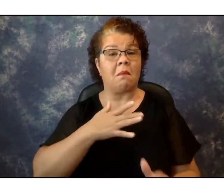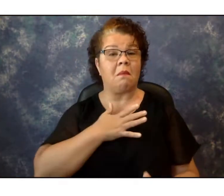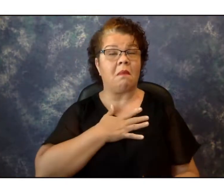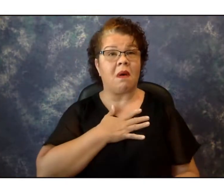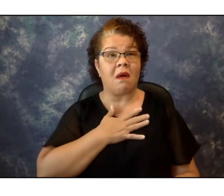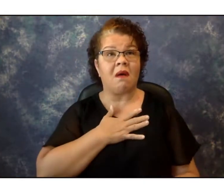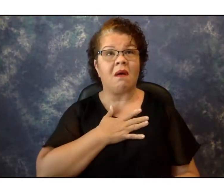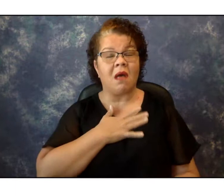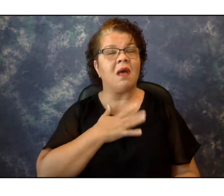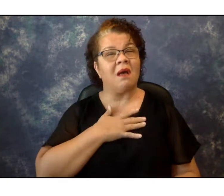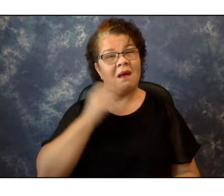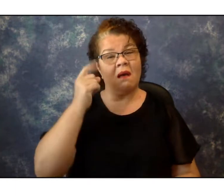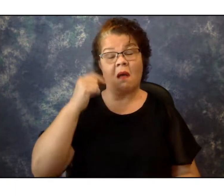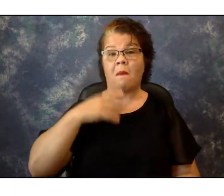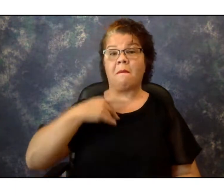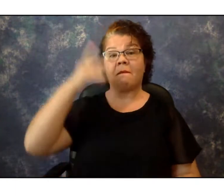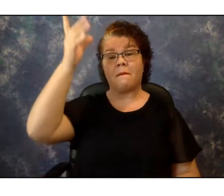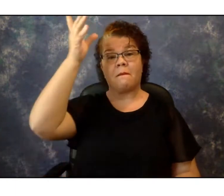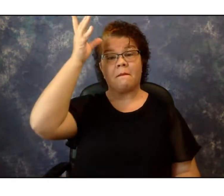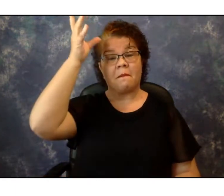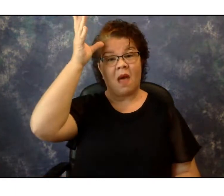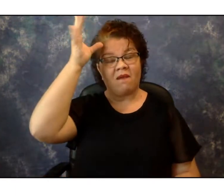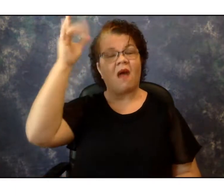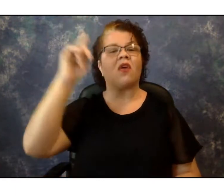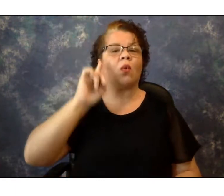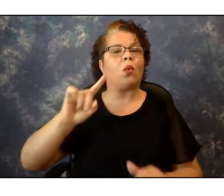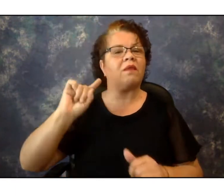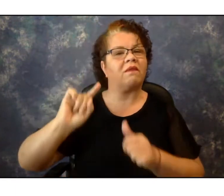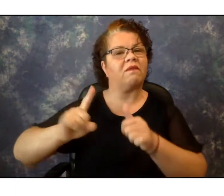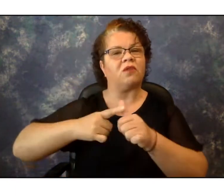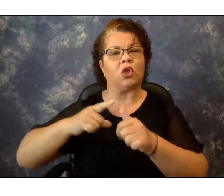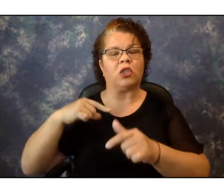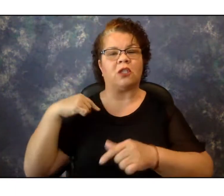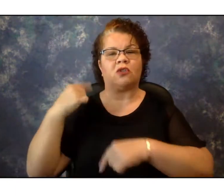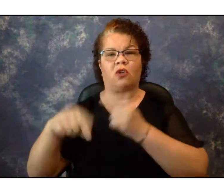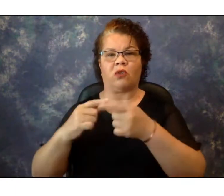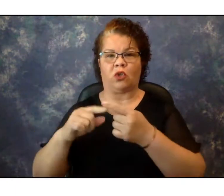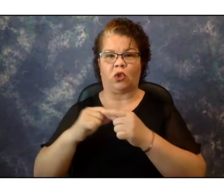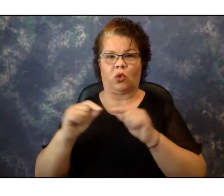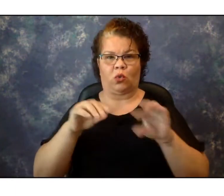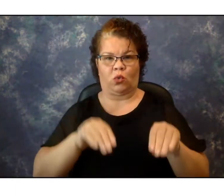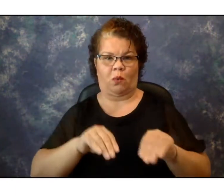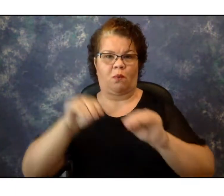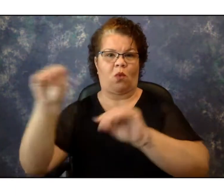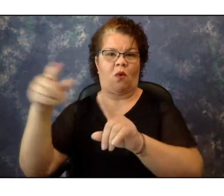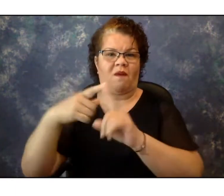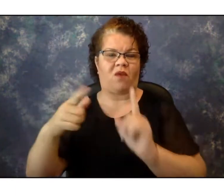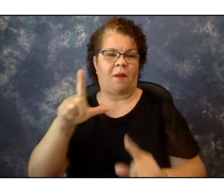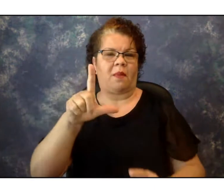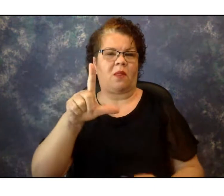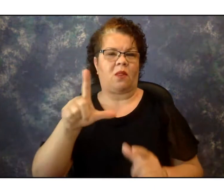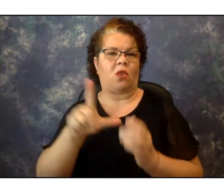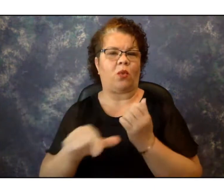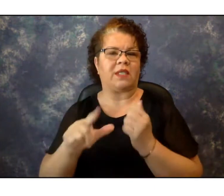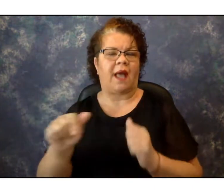the first generation to leave Louisiana, which was a little later, almost a generation after the